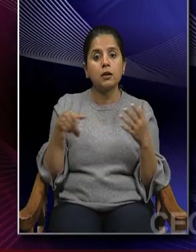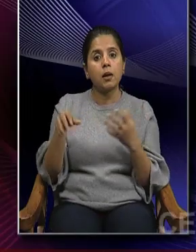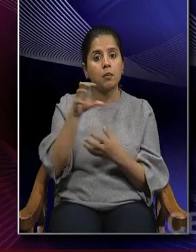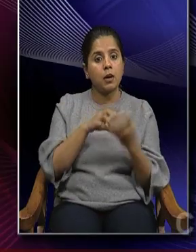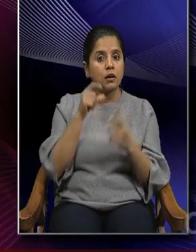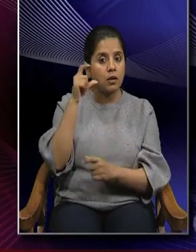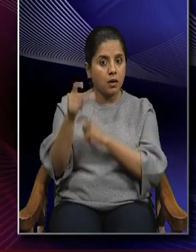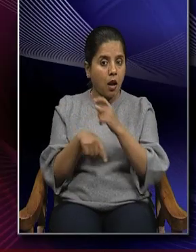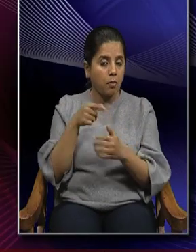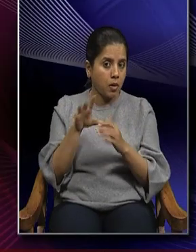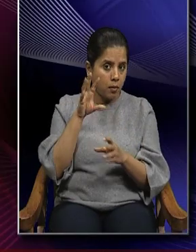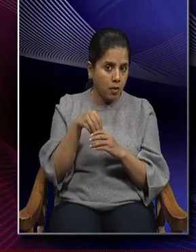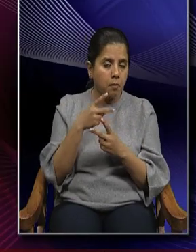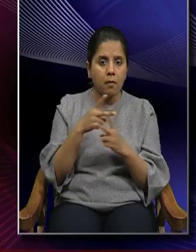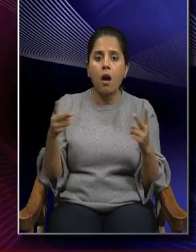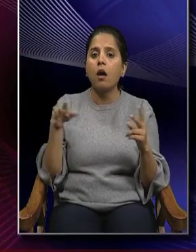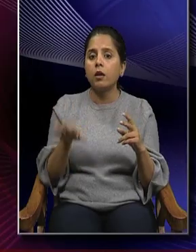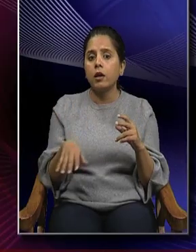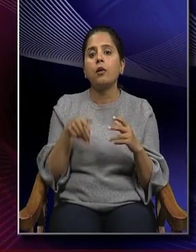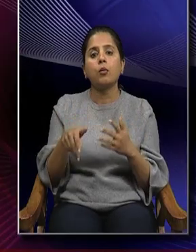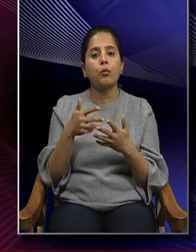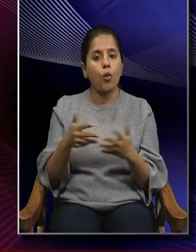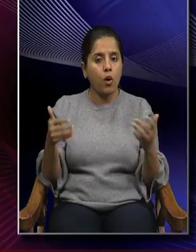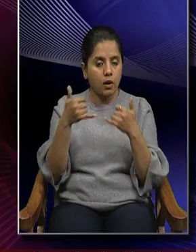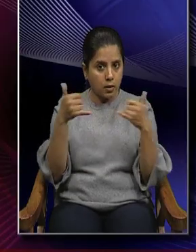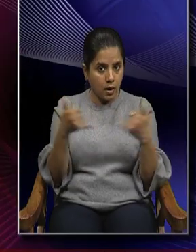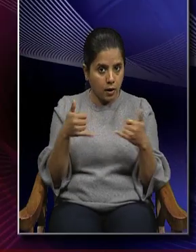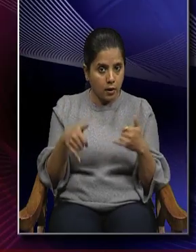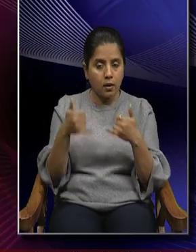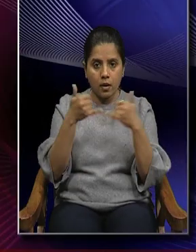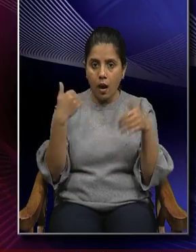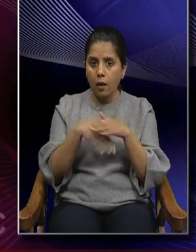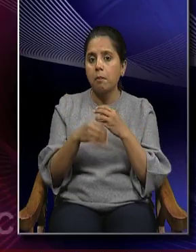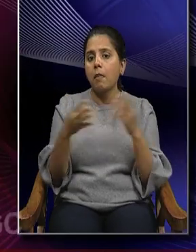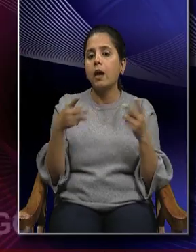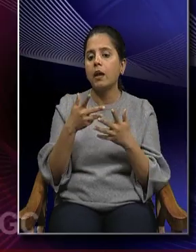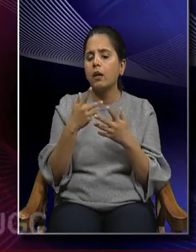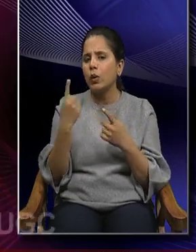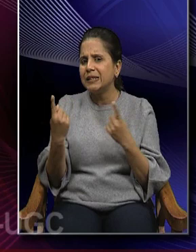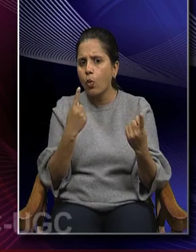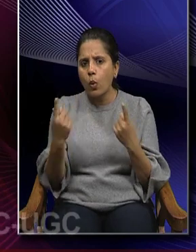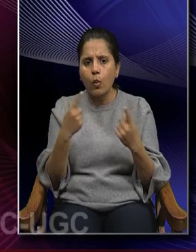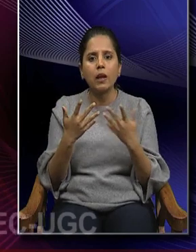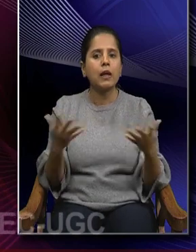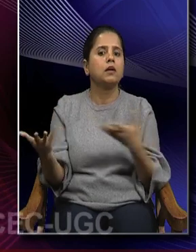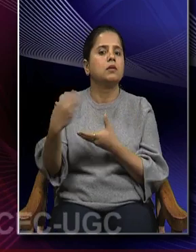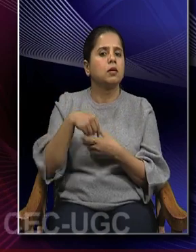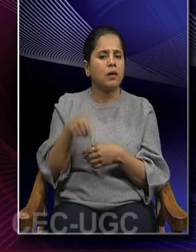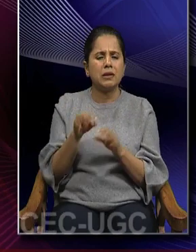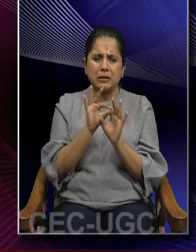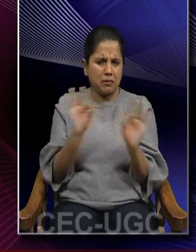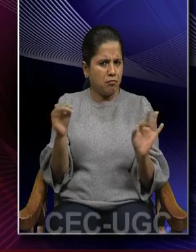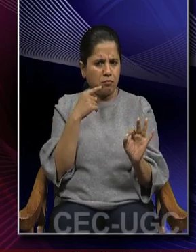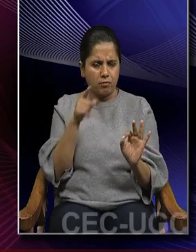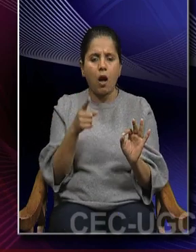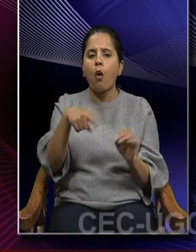it may comprise of many product lines, and those lines may comprise of many individual products. As simple as this,